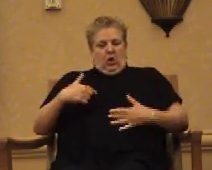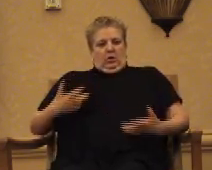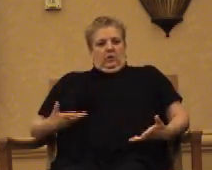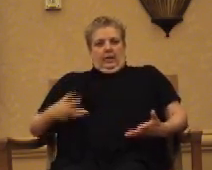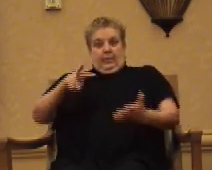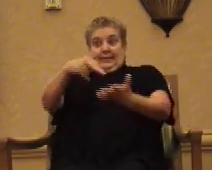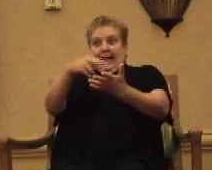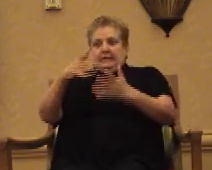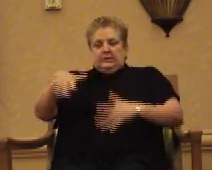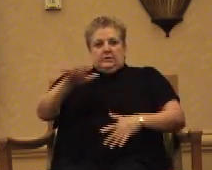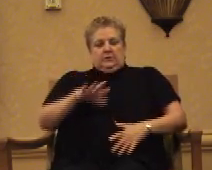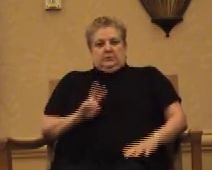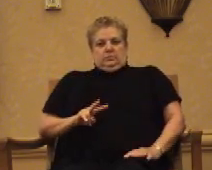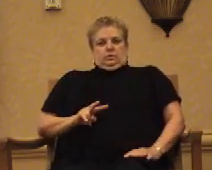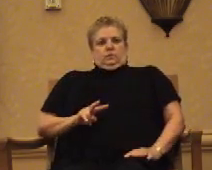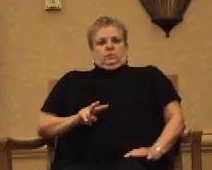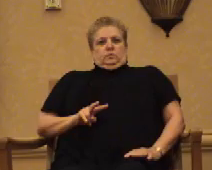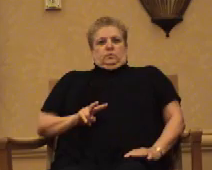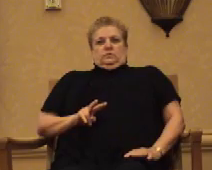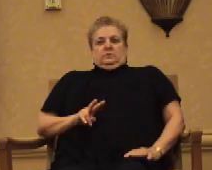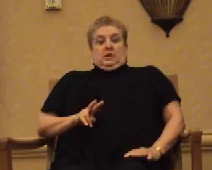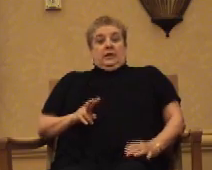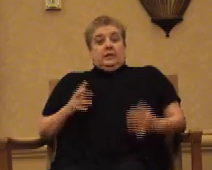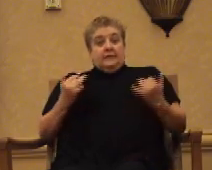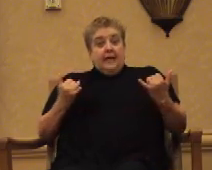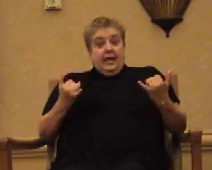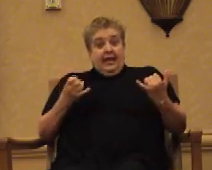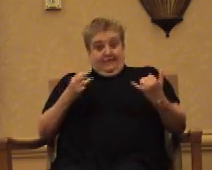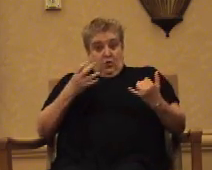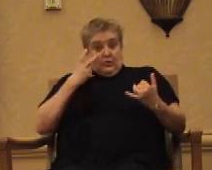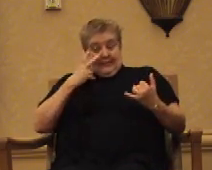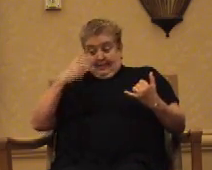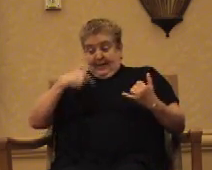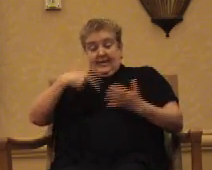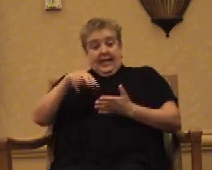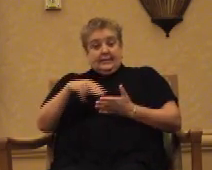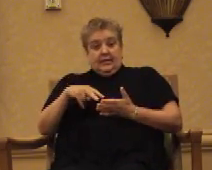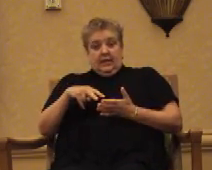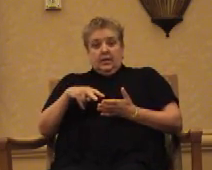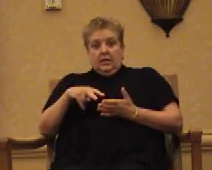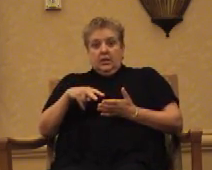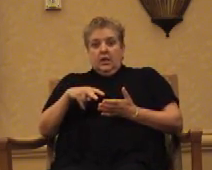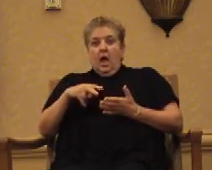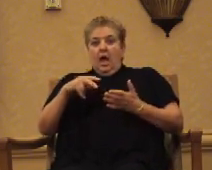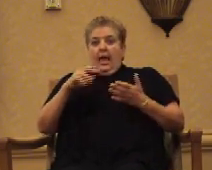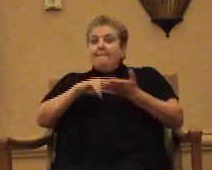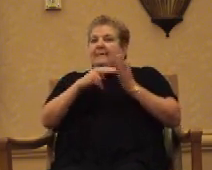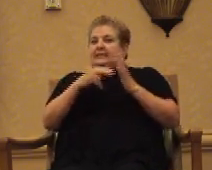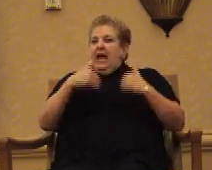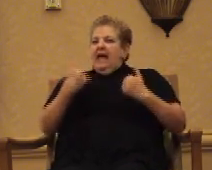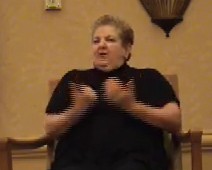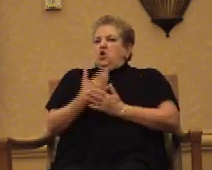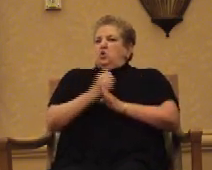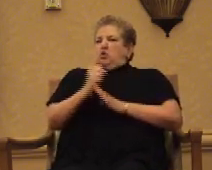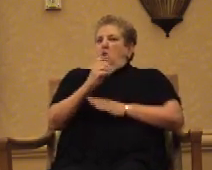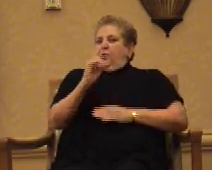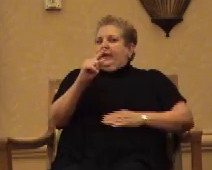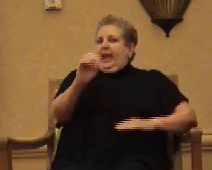dancing. And I'll tell you, to this day, if you see me dancing, I have a new sobriety date. Just to get that out